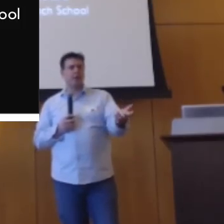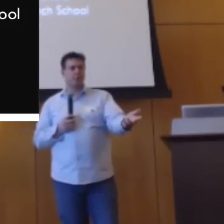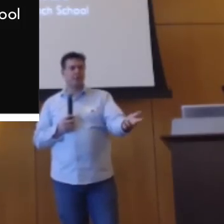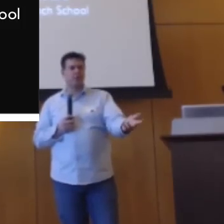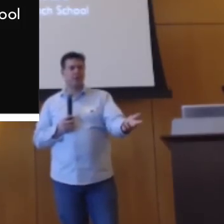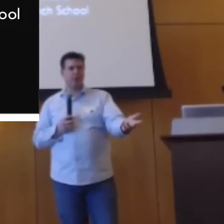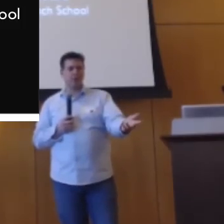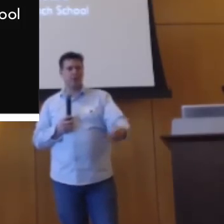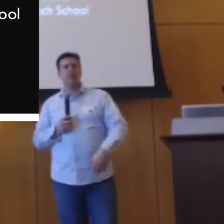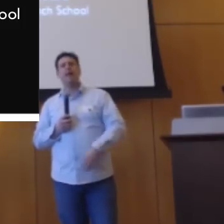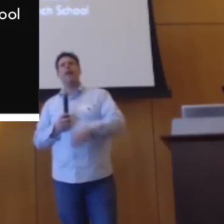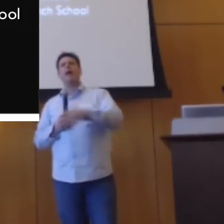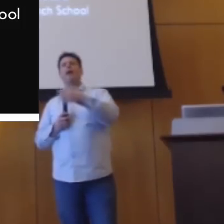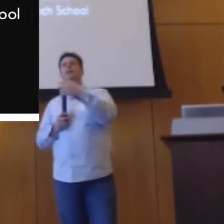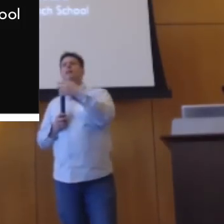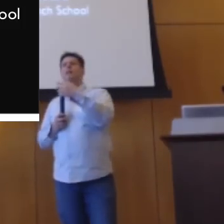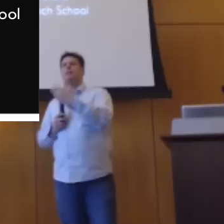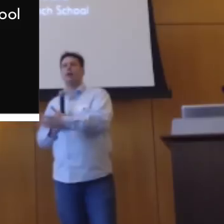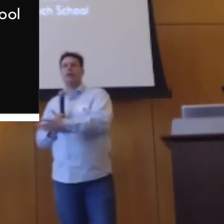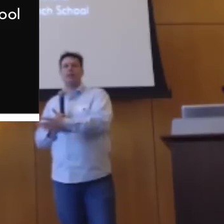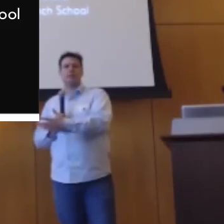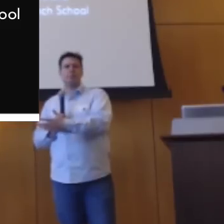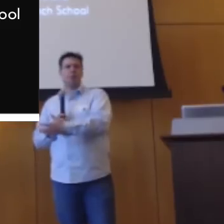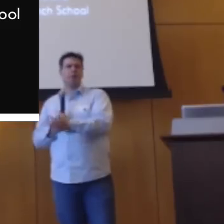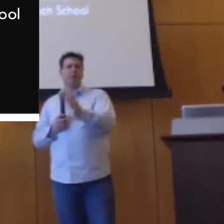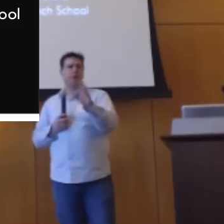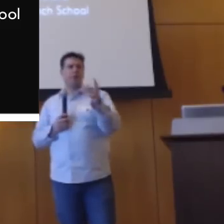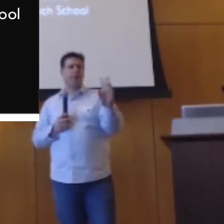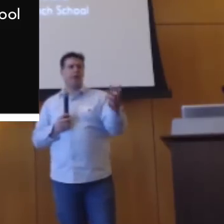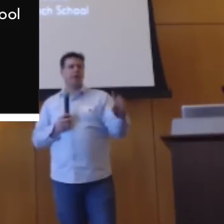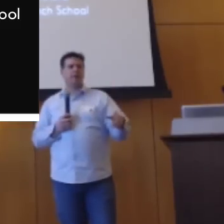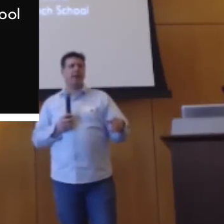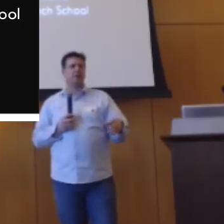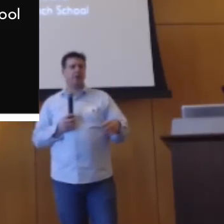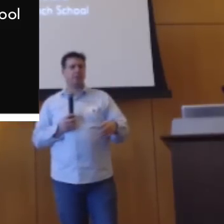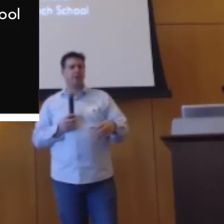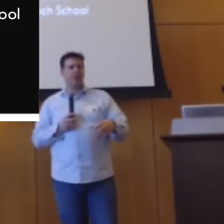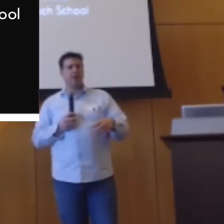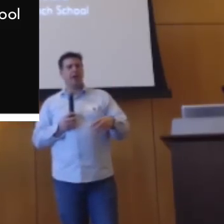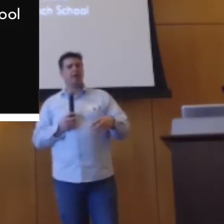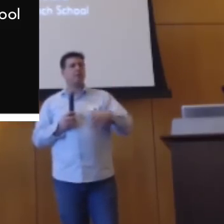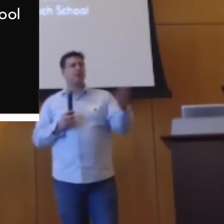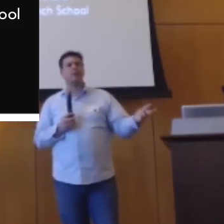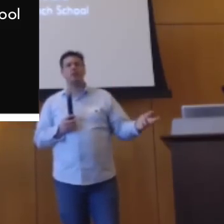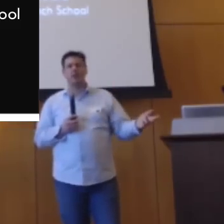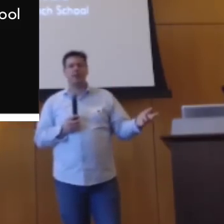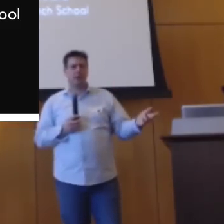signs from these two deaf girls, and this book full of these handshapes, and he started teaching deaf